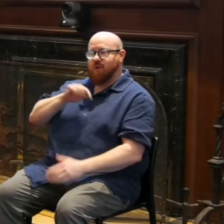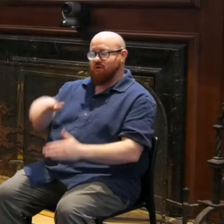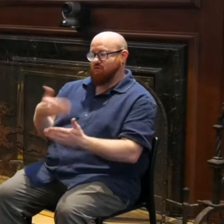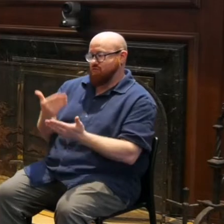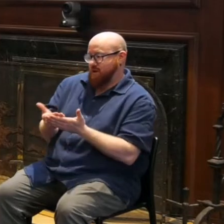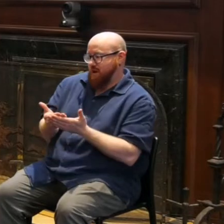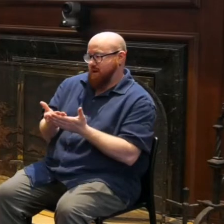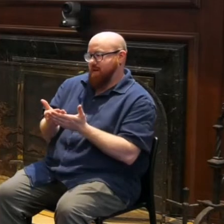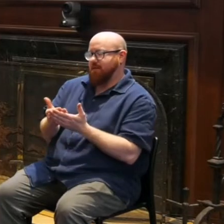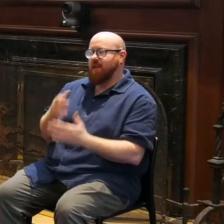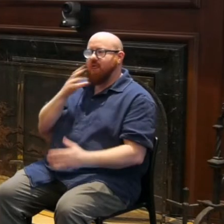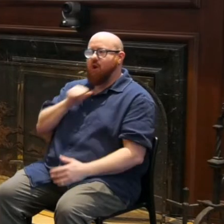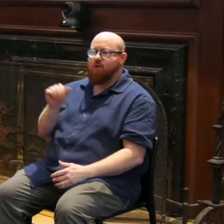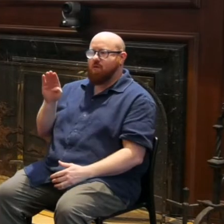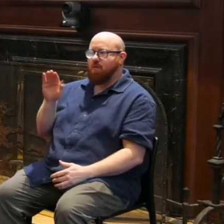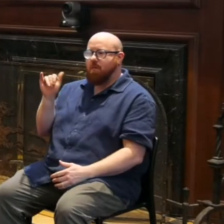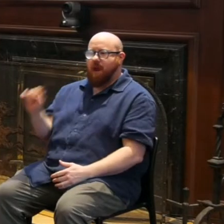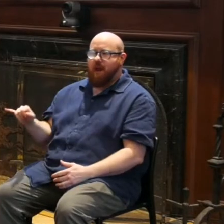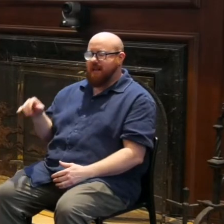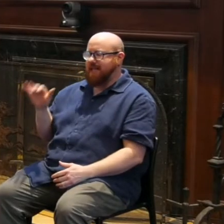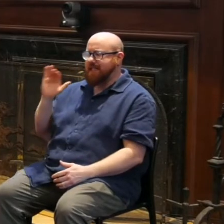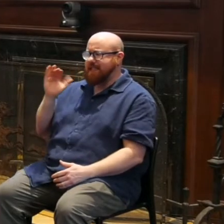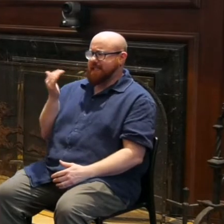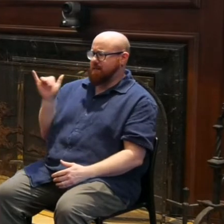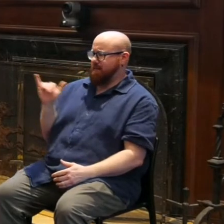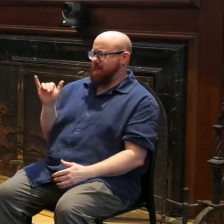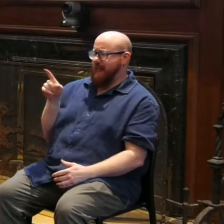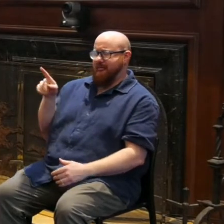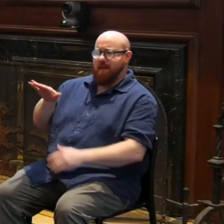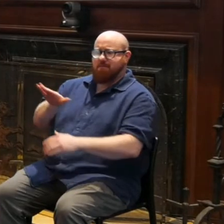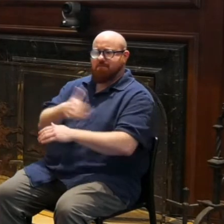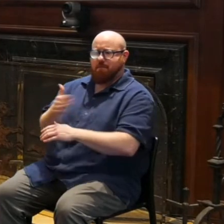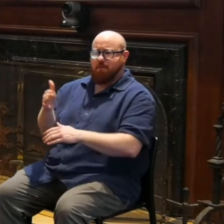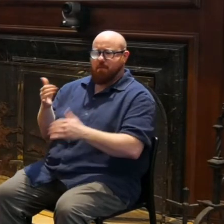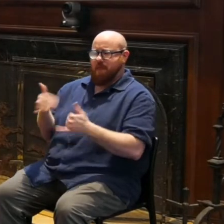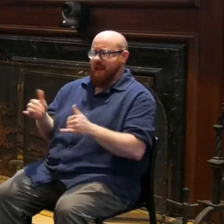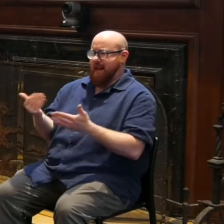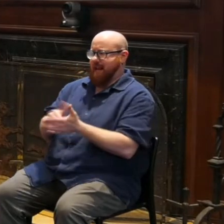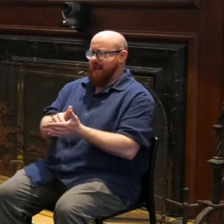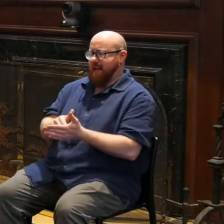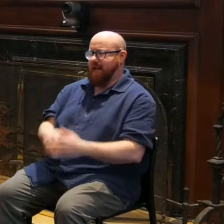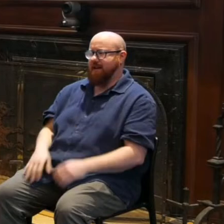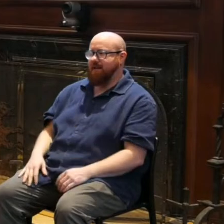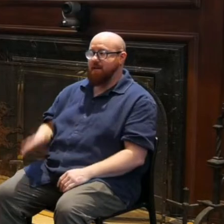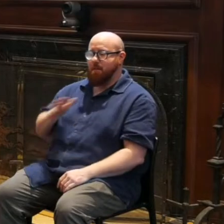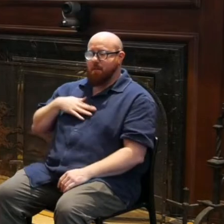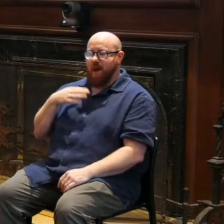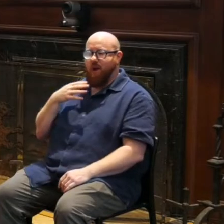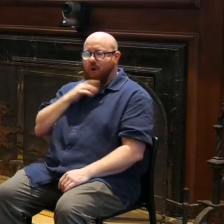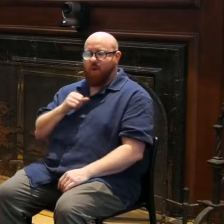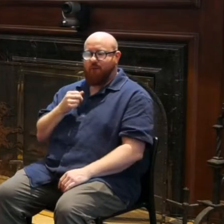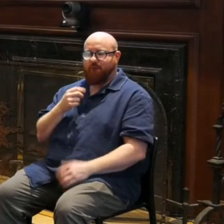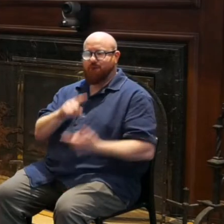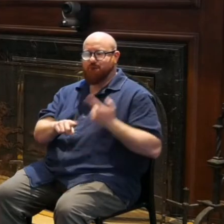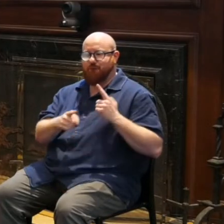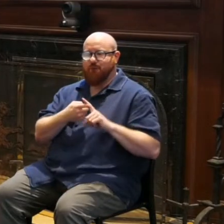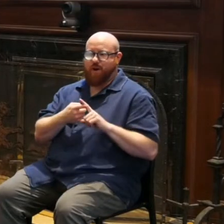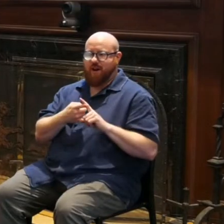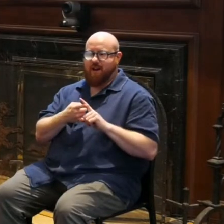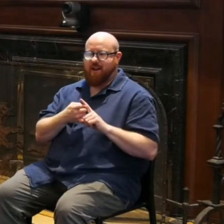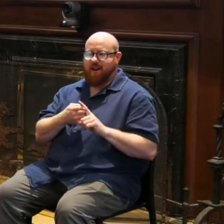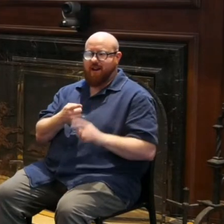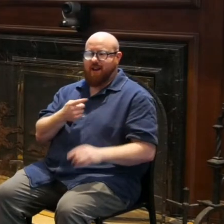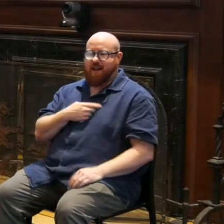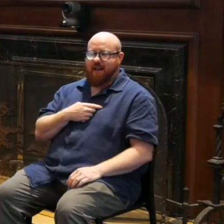days seemed as if they had played all over again. My old friend hit me to a carpet rhyme flying